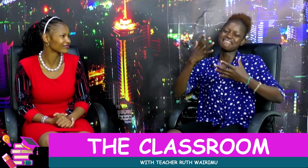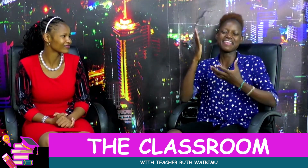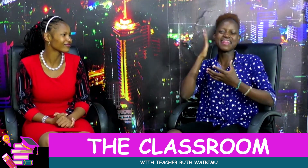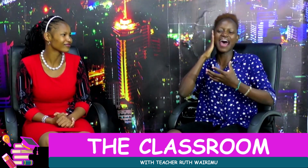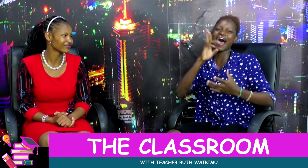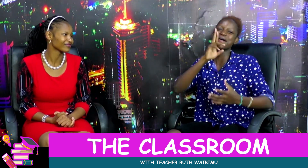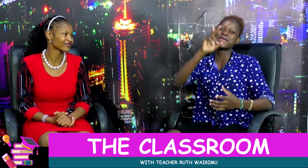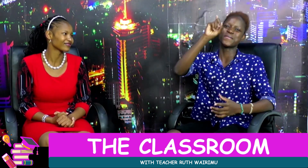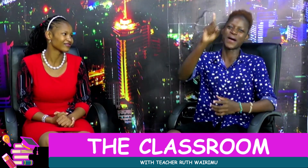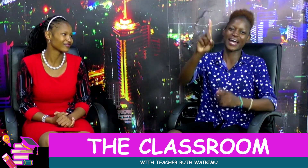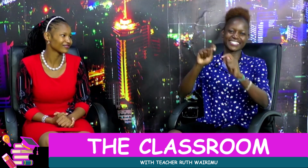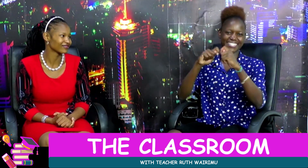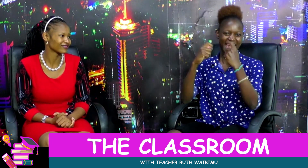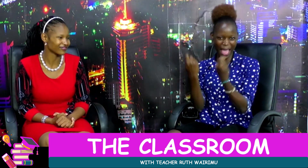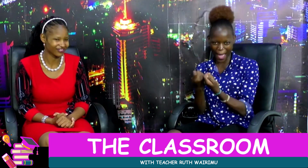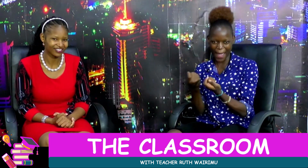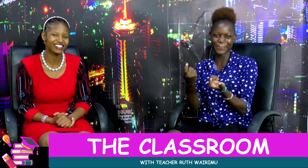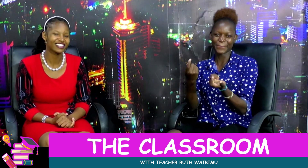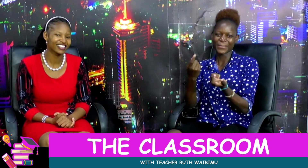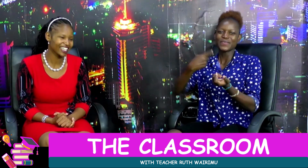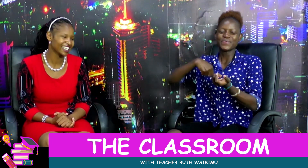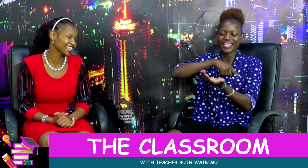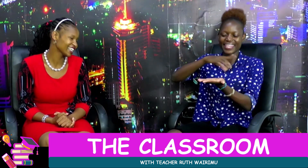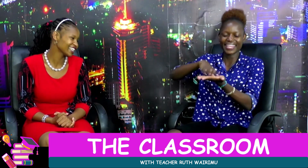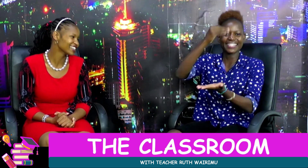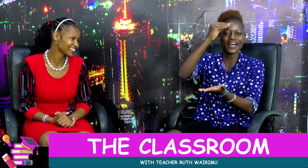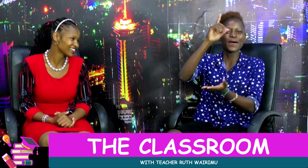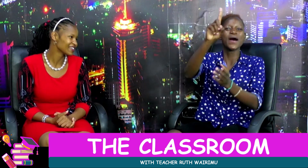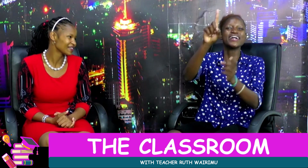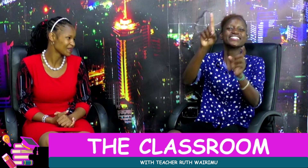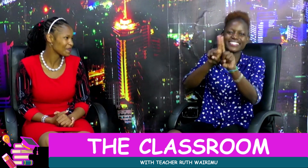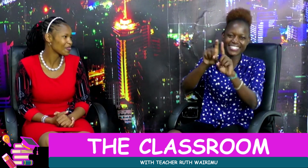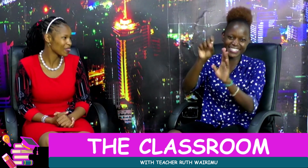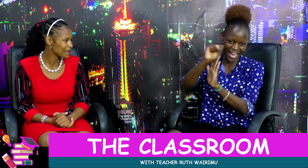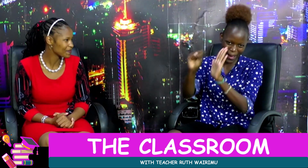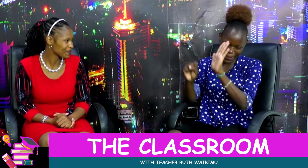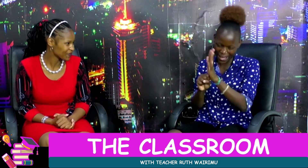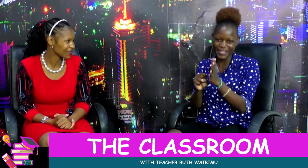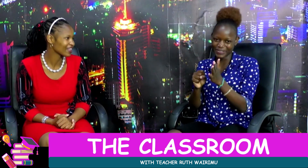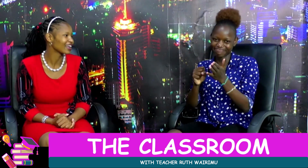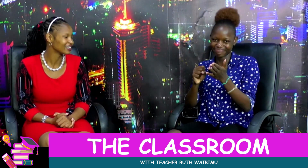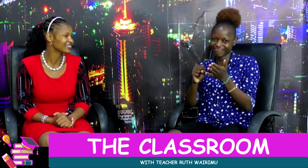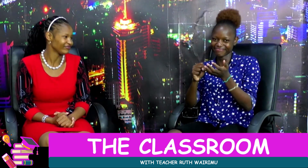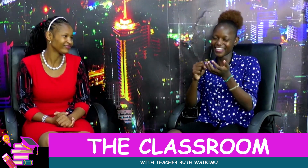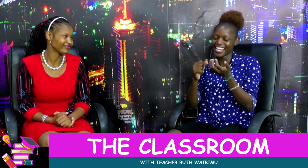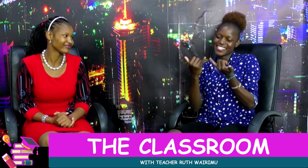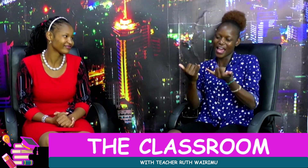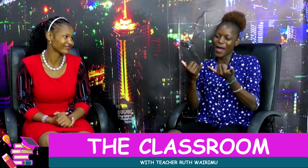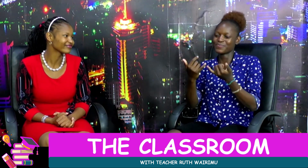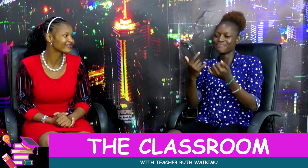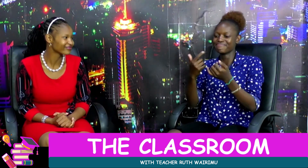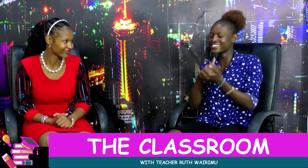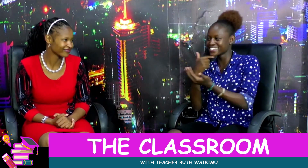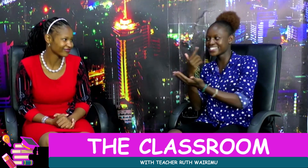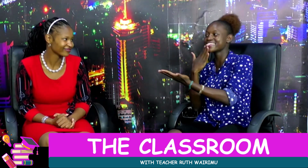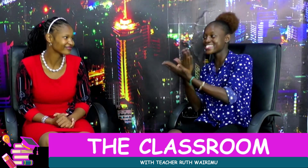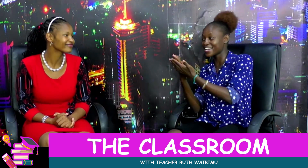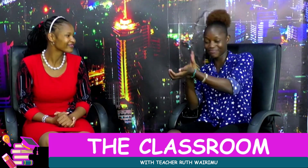and so that we can grow together. Thank you so much. Because remember, as well, again, at the deaf, we